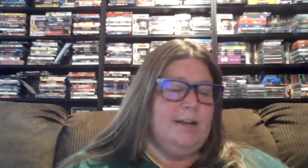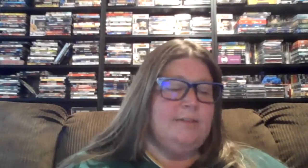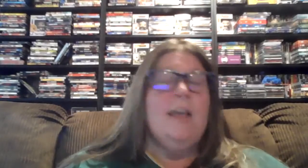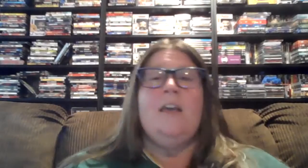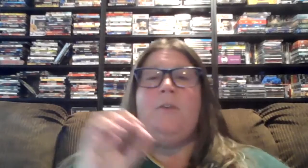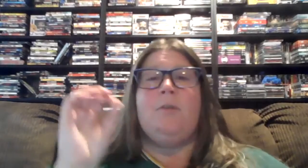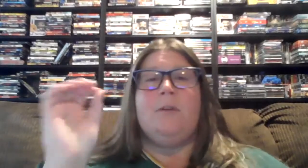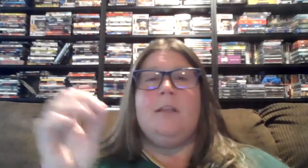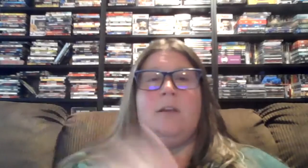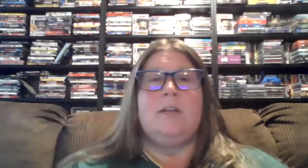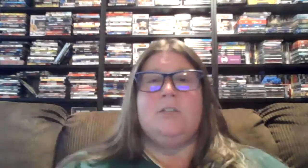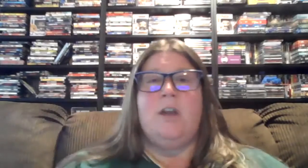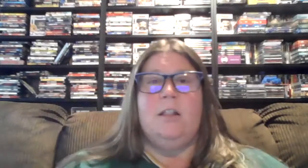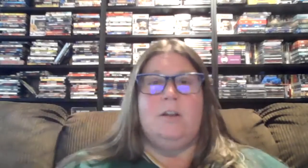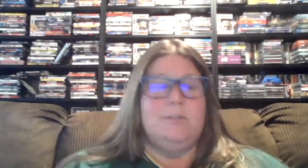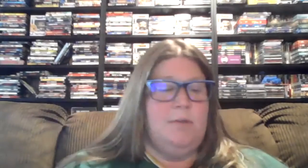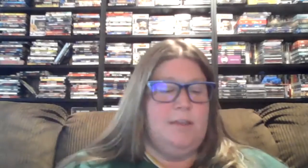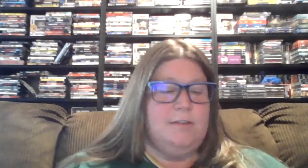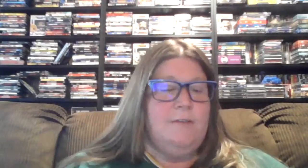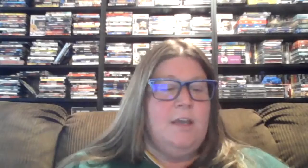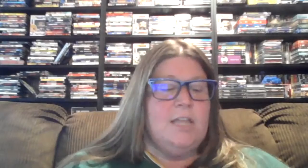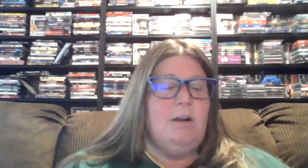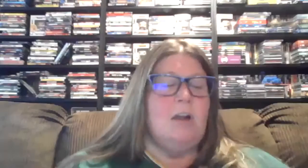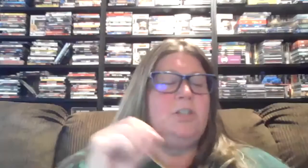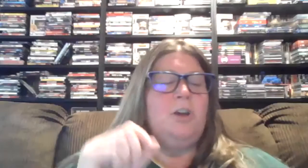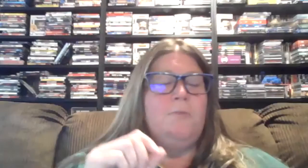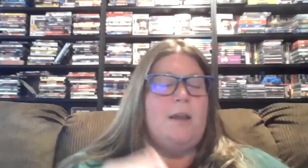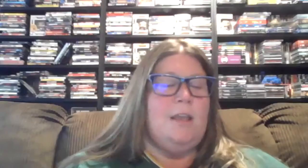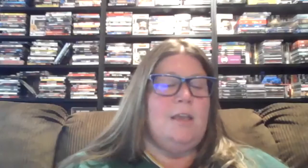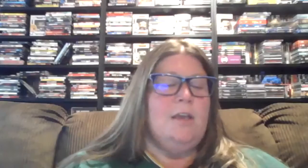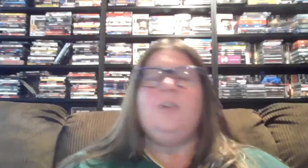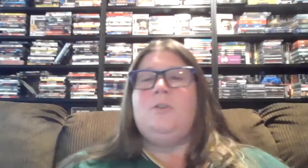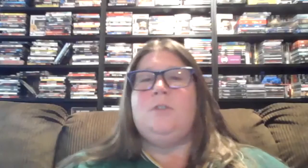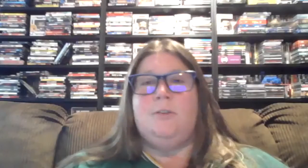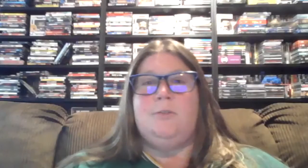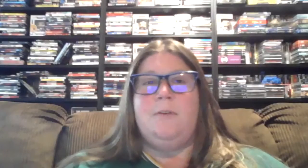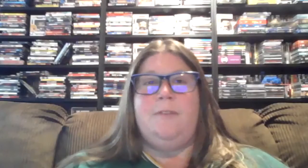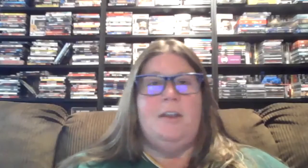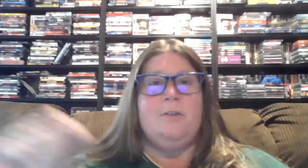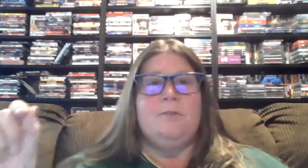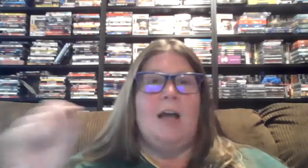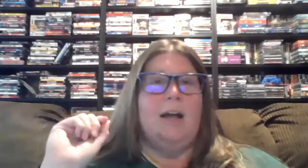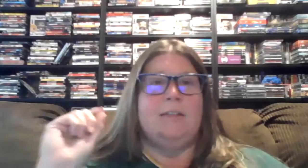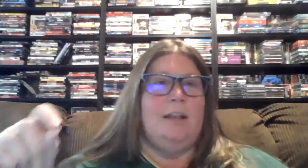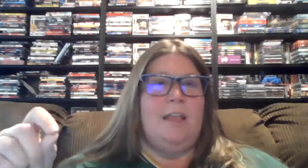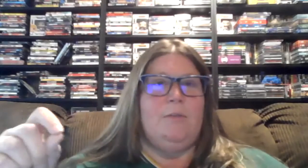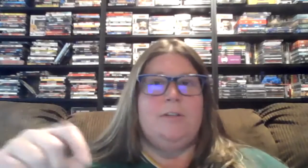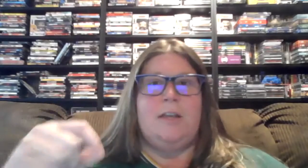suggest. If you are really looking to start to learn some of this stuff, there are so many YouTube videos on sign language and